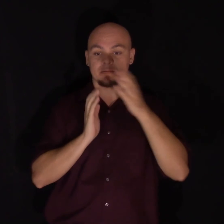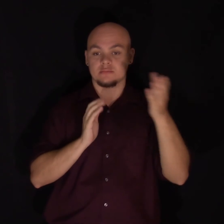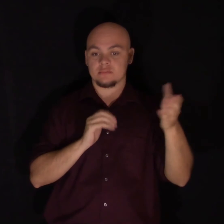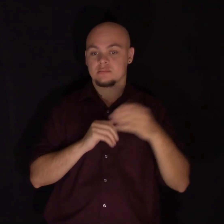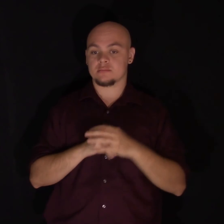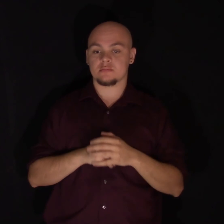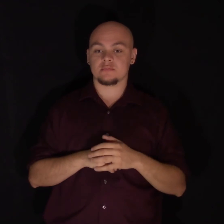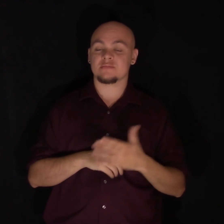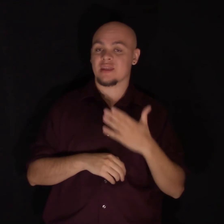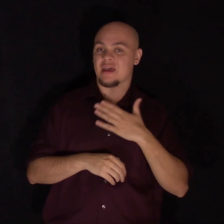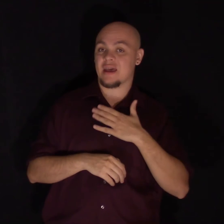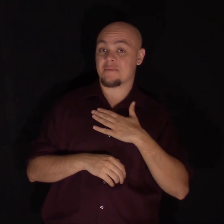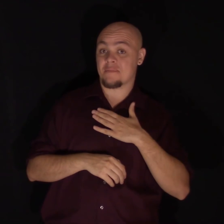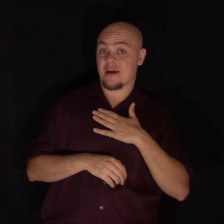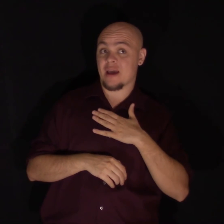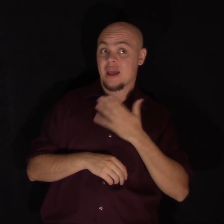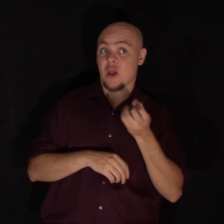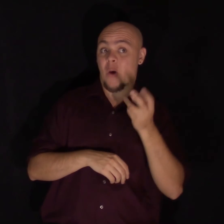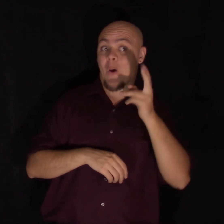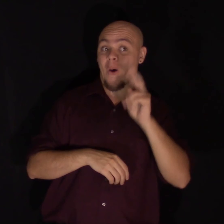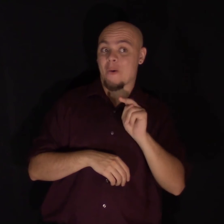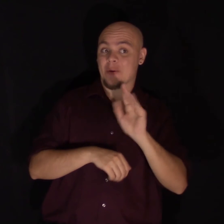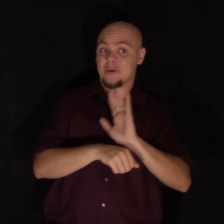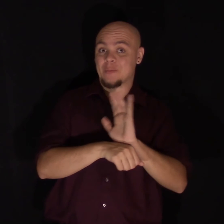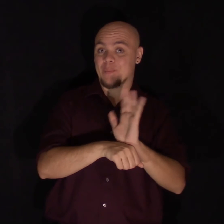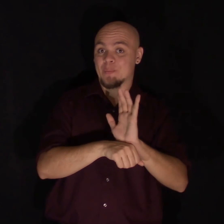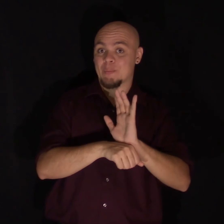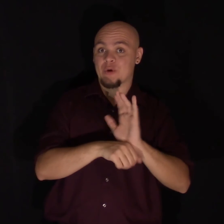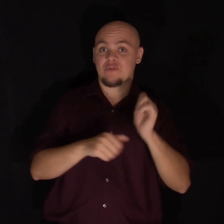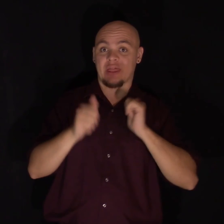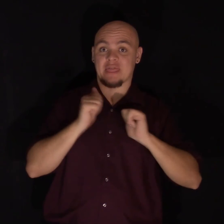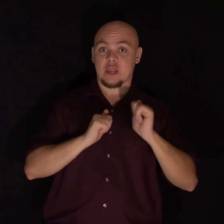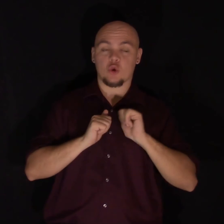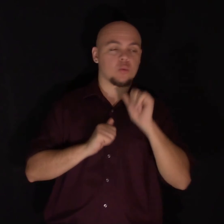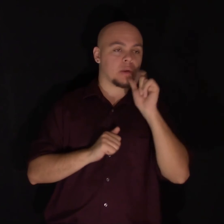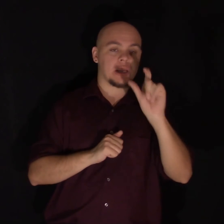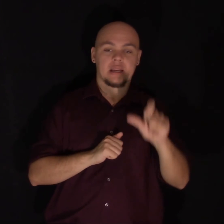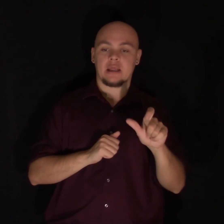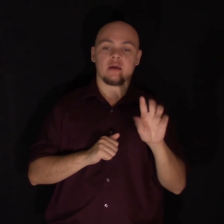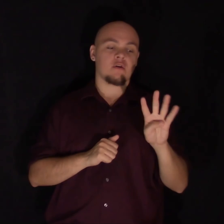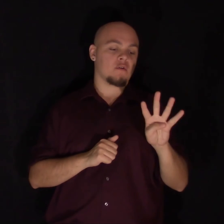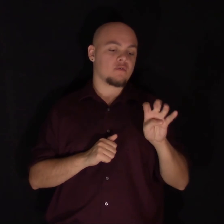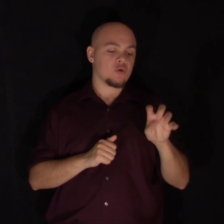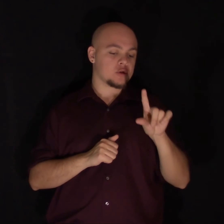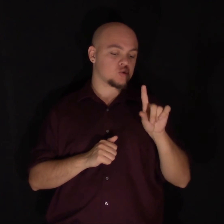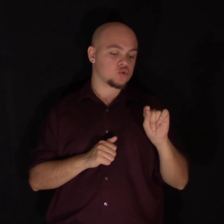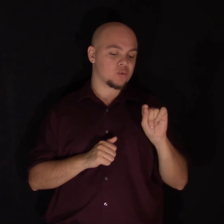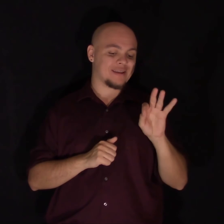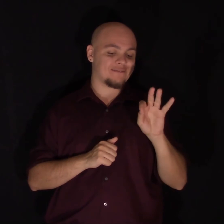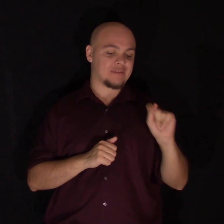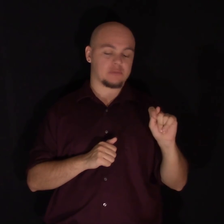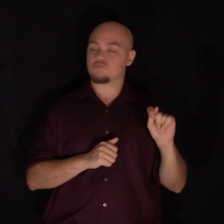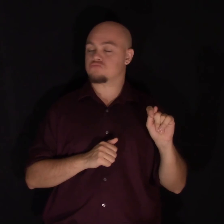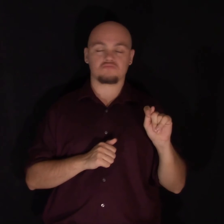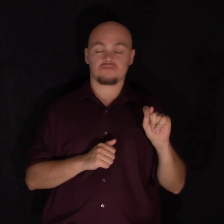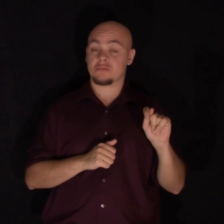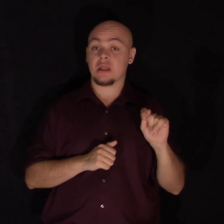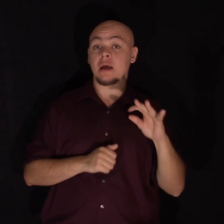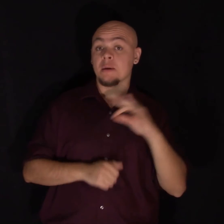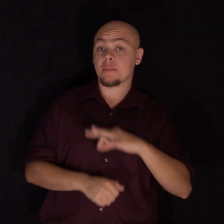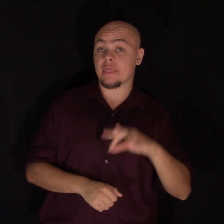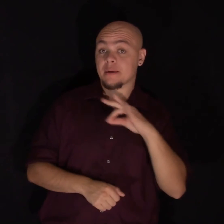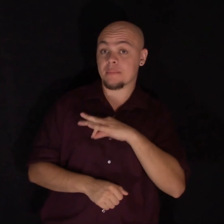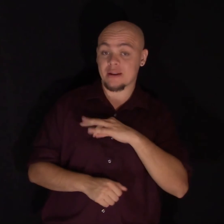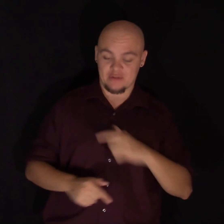course, my own movie theater. So I'm not saying that we all need to live in 420 square feet, but consider the benefits of an